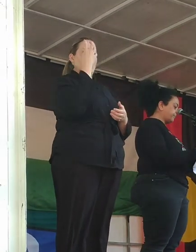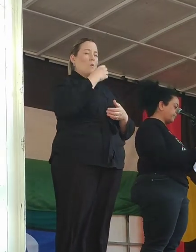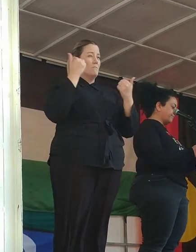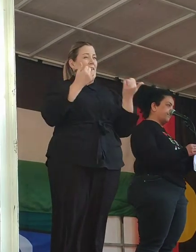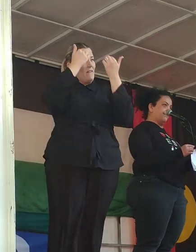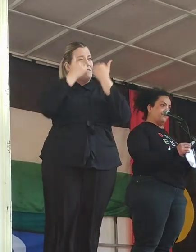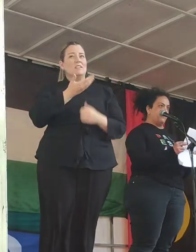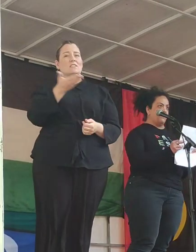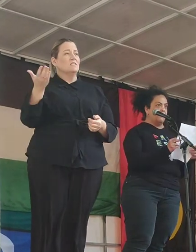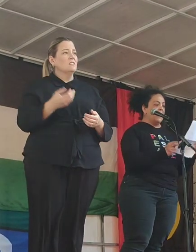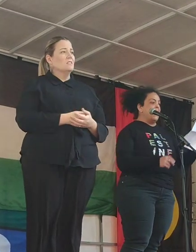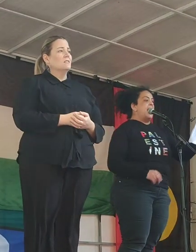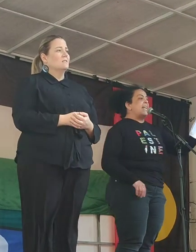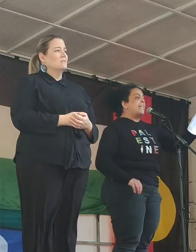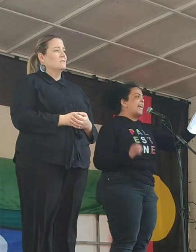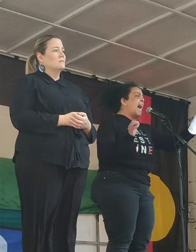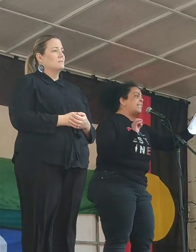abundant.